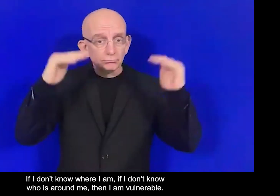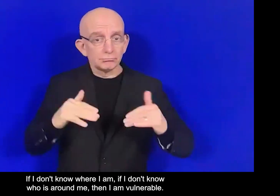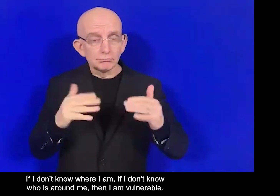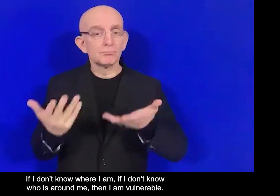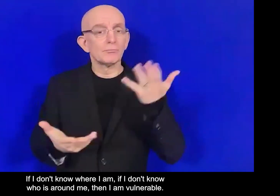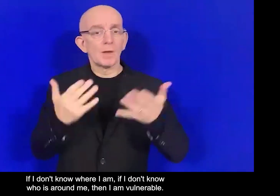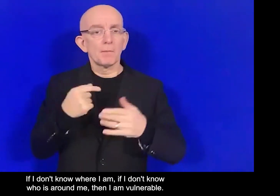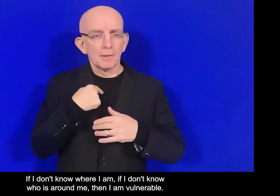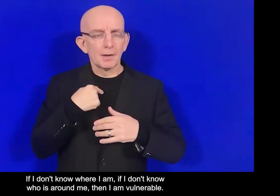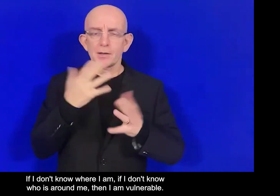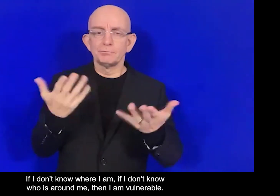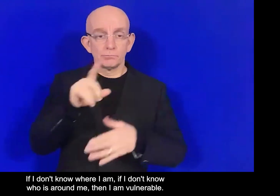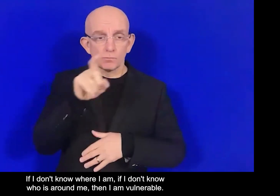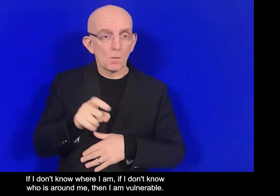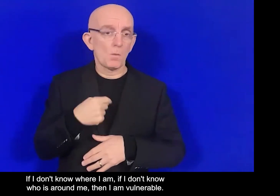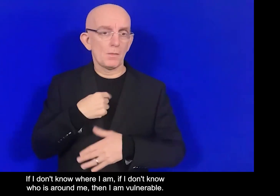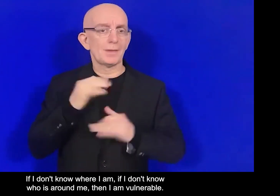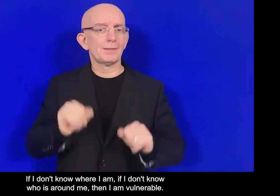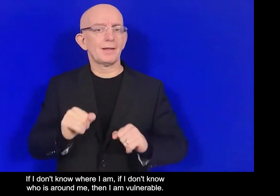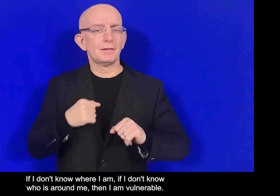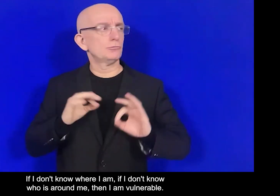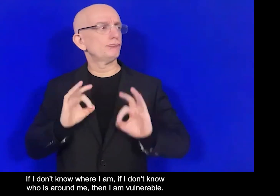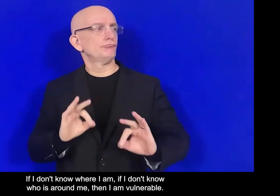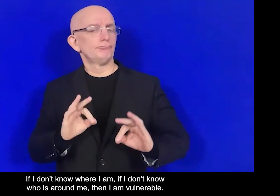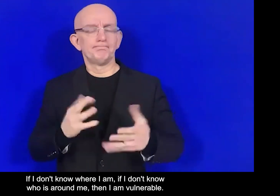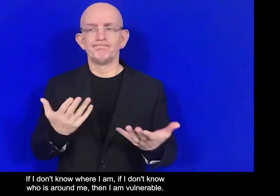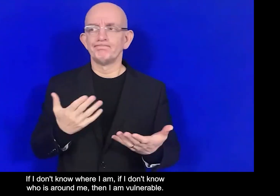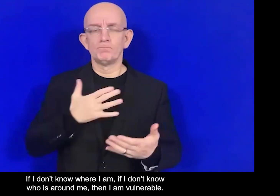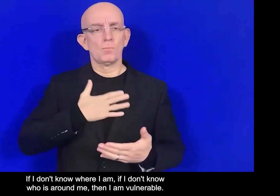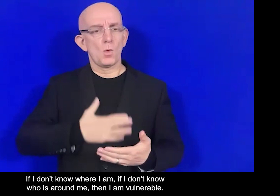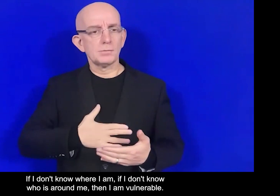am, if I don't know who's around me, then I'm vulnerable.